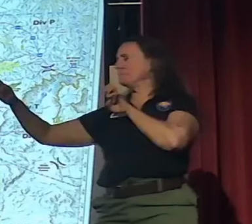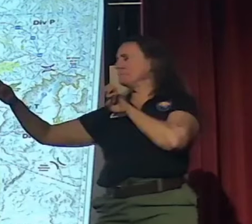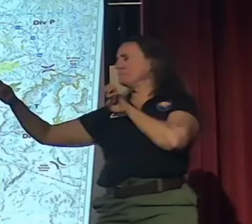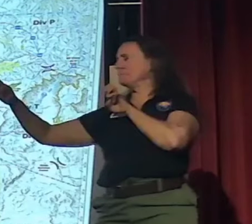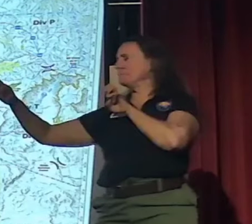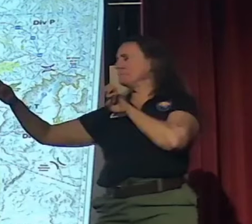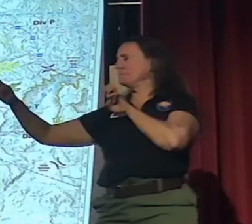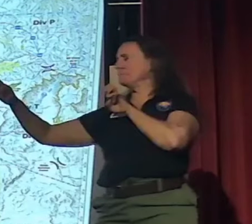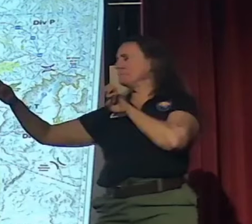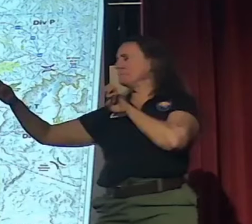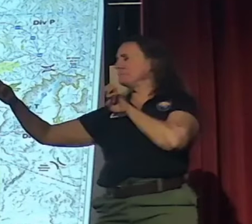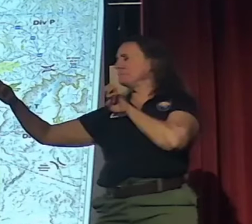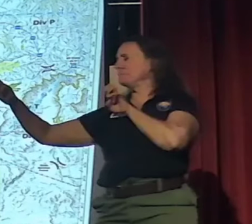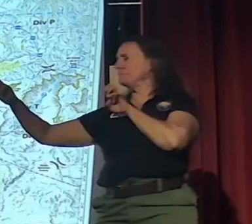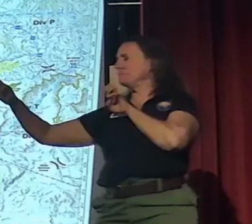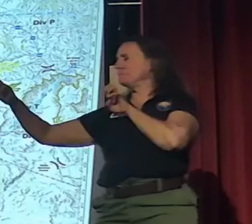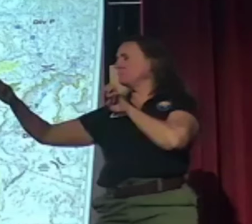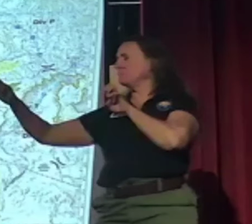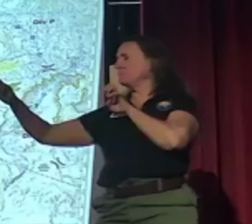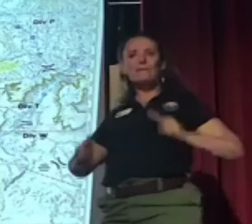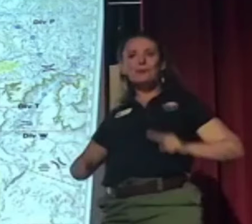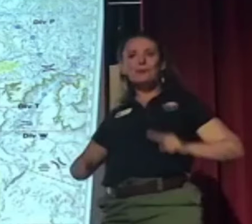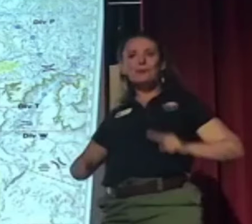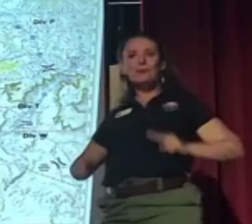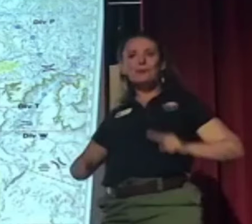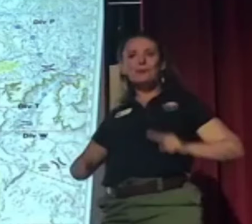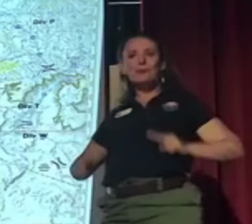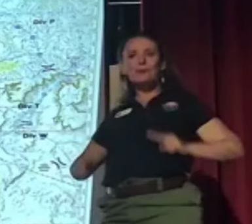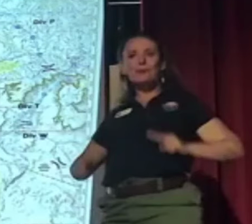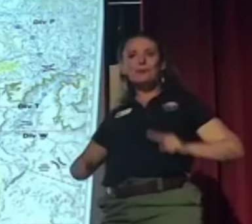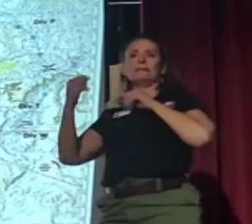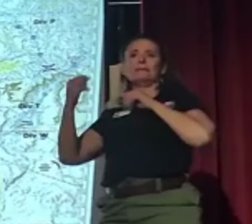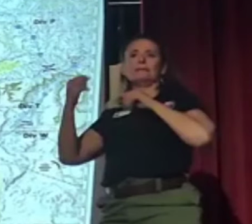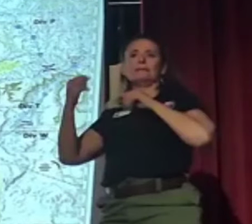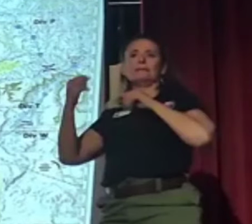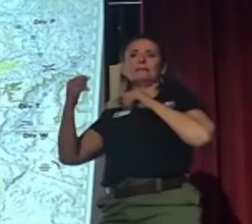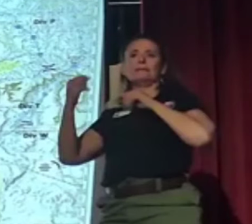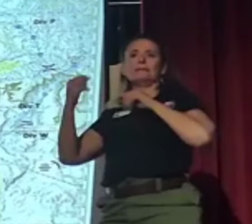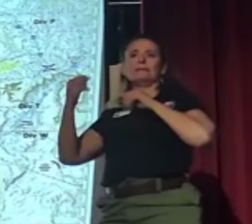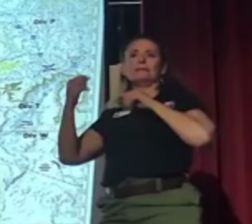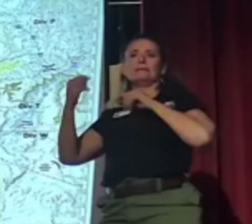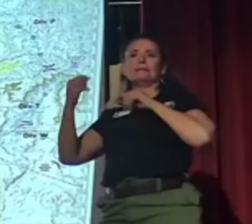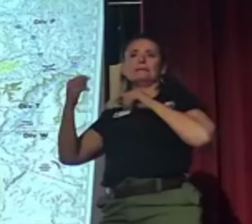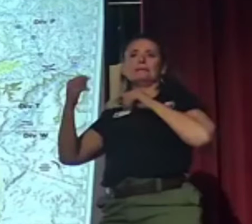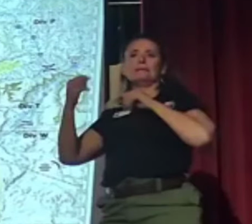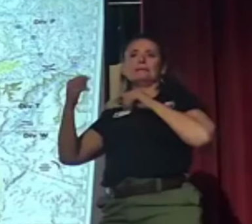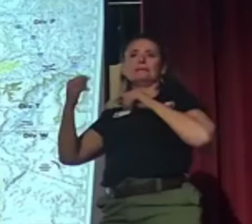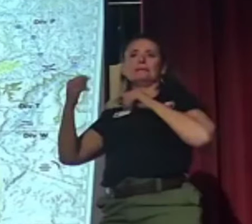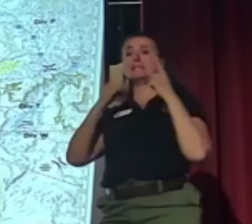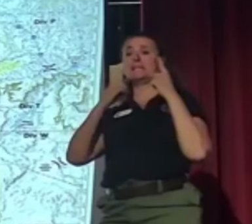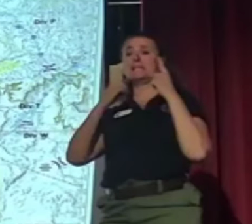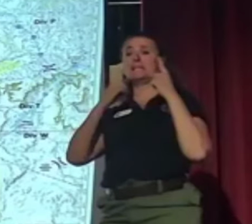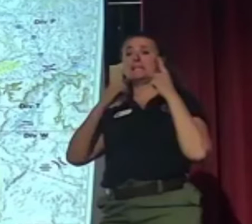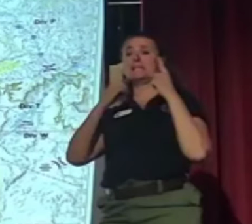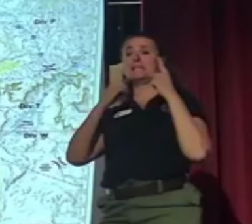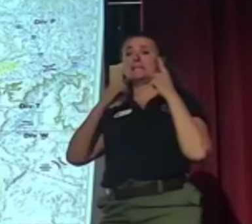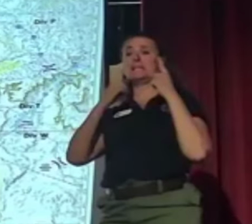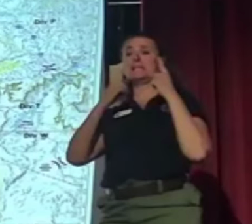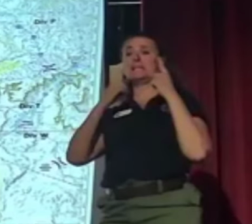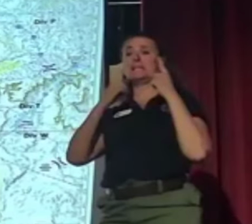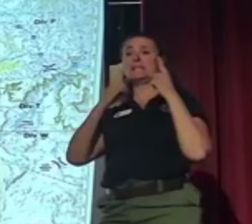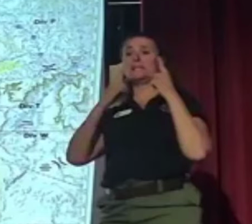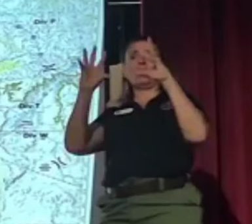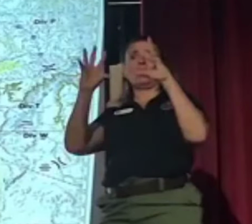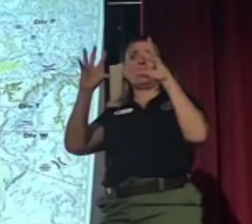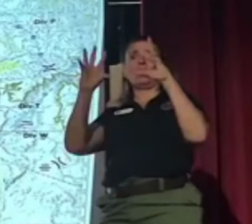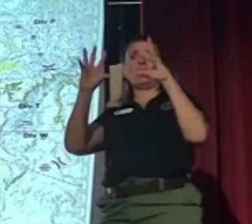uniforms, doing a bunch of different jobs. And in order for us to be successful here, it takes everybody. None of us can do it alone.